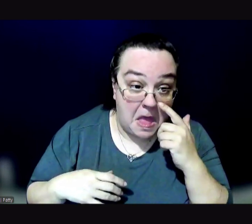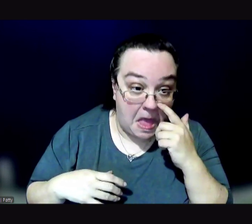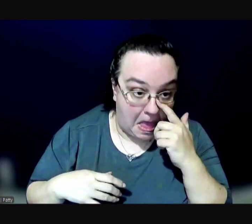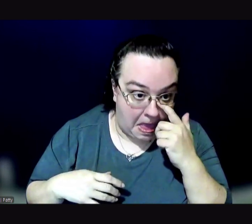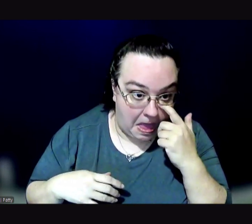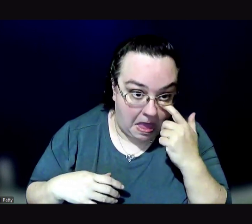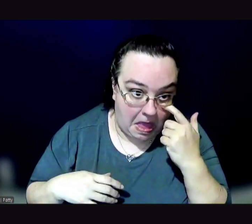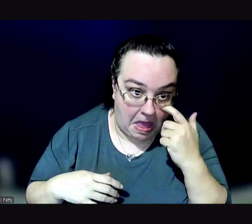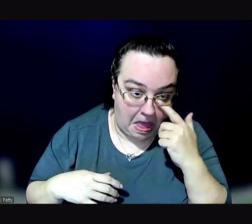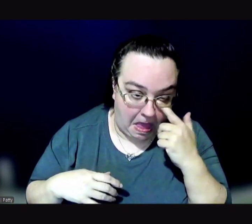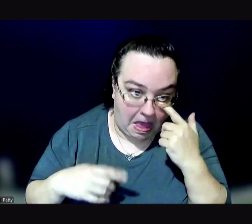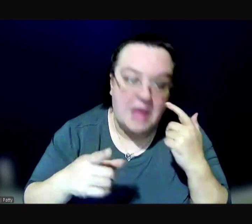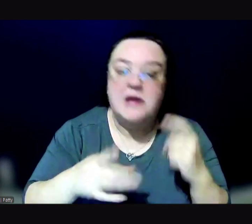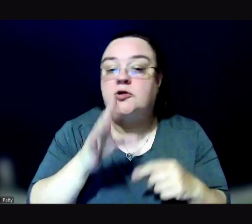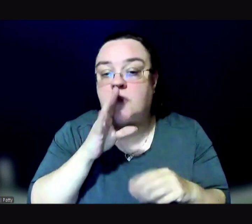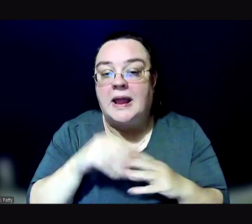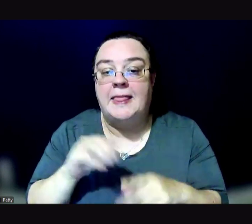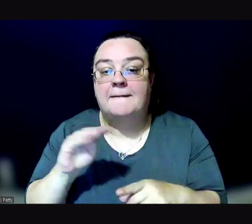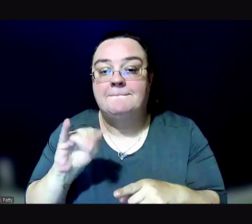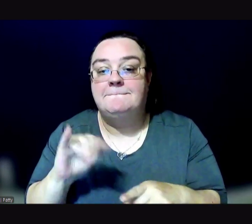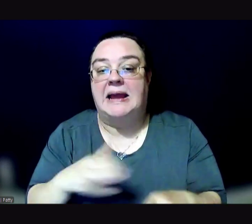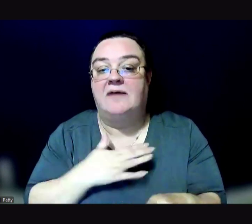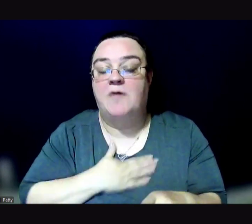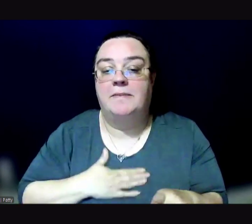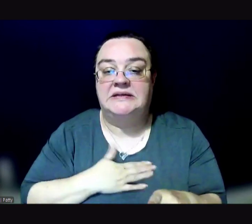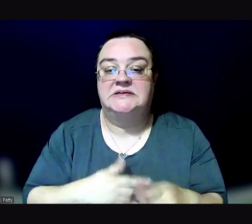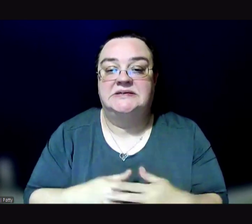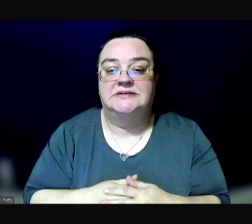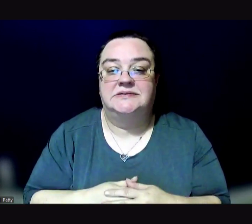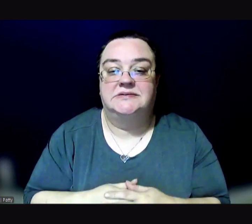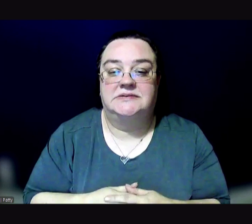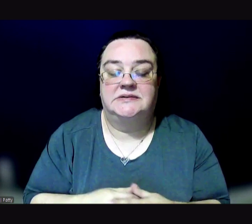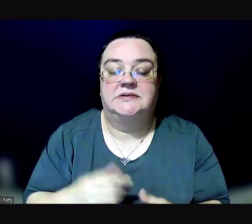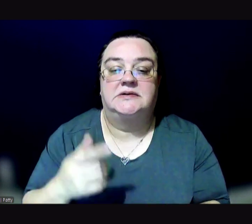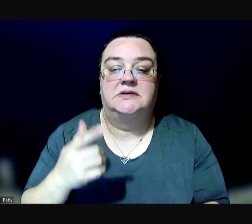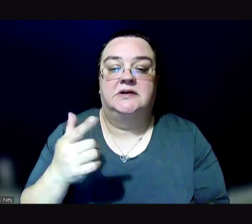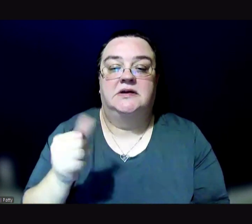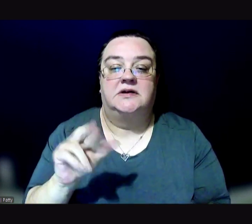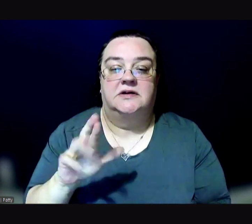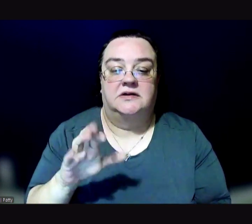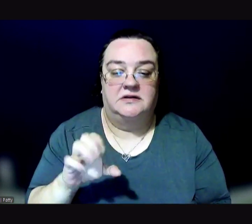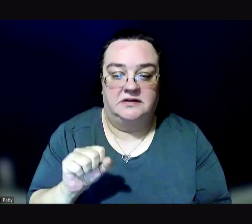Can you talk into the microphone? It's okay. Newbies, right?